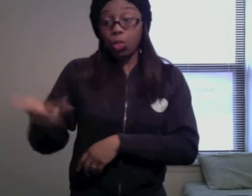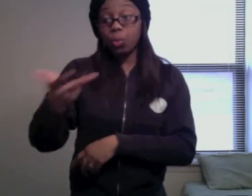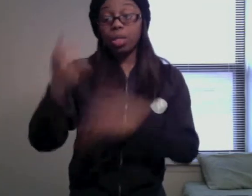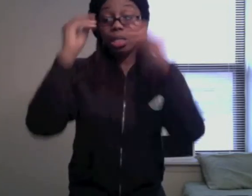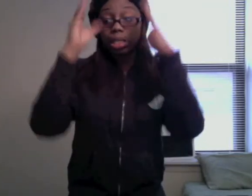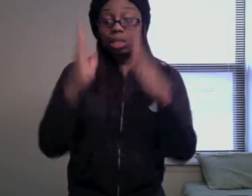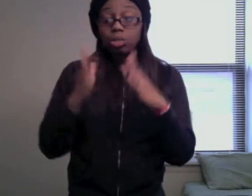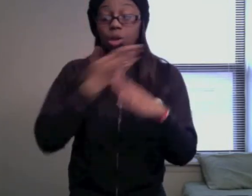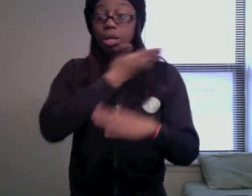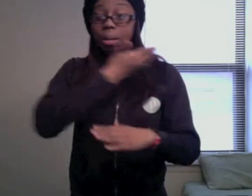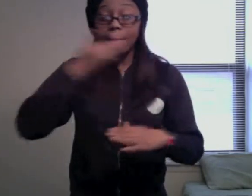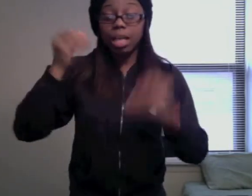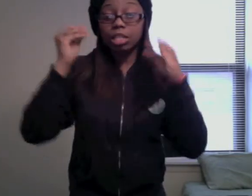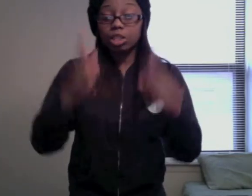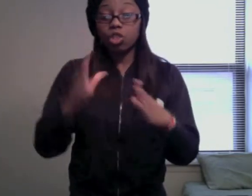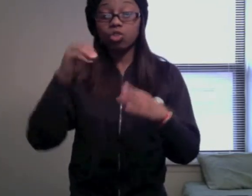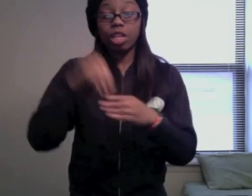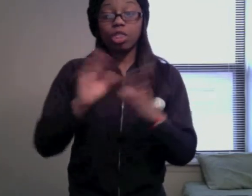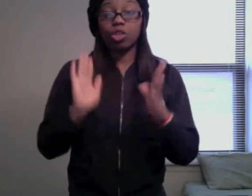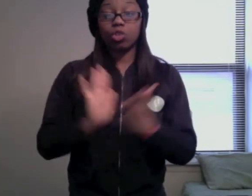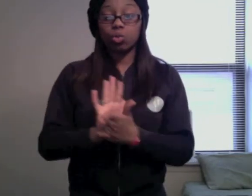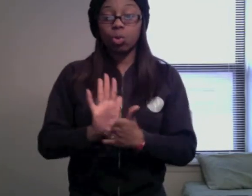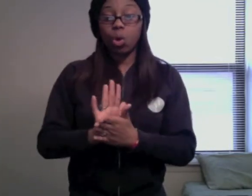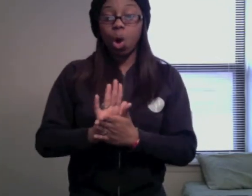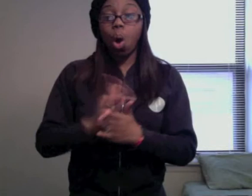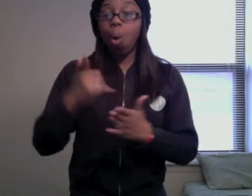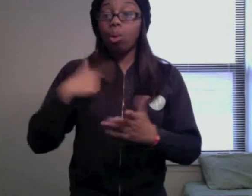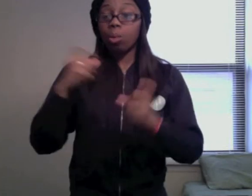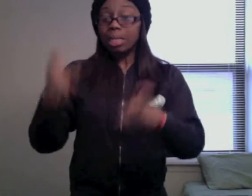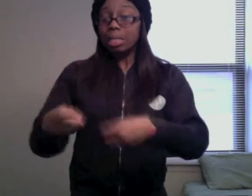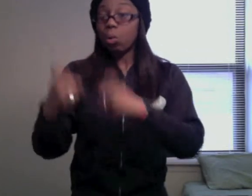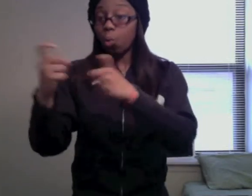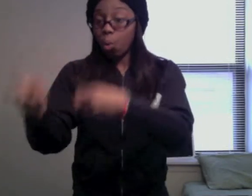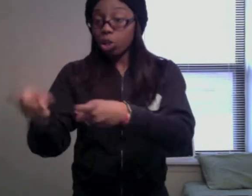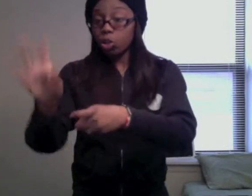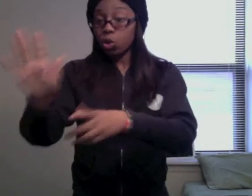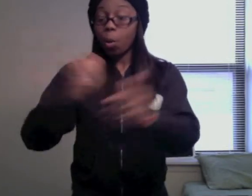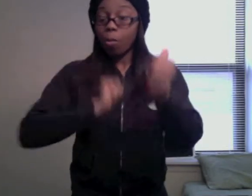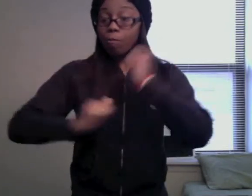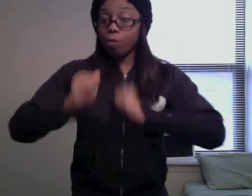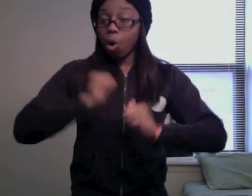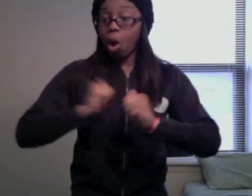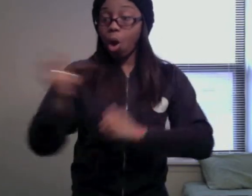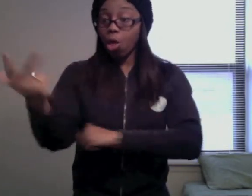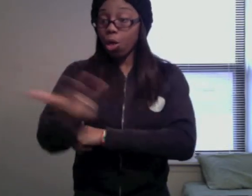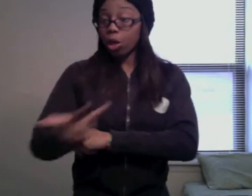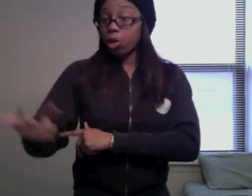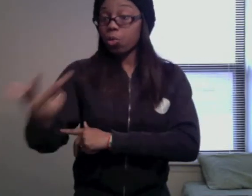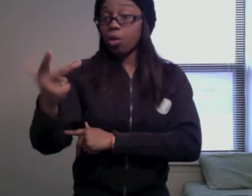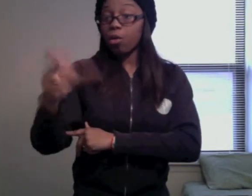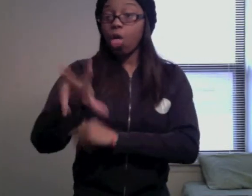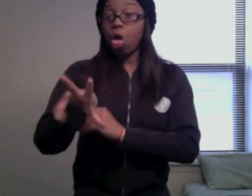school. We've decided to reward your performance by giving you each 30 of the best